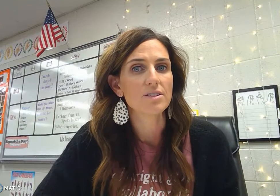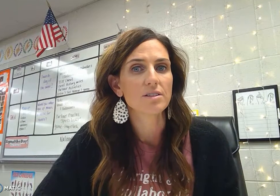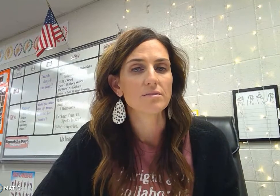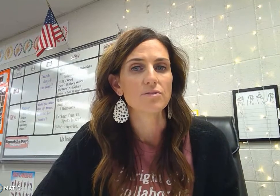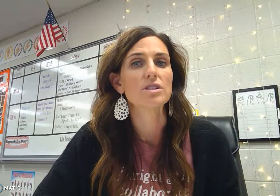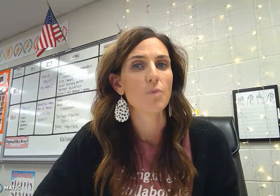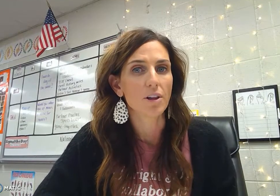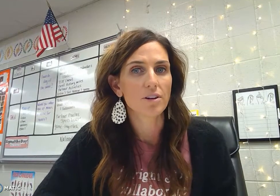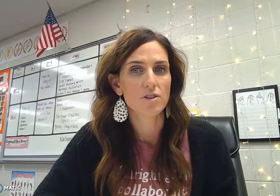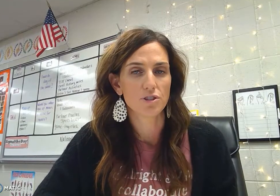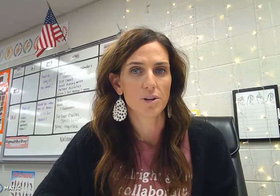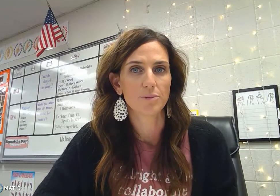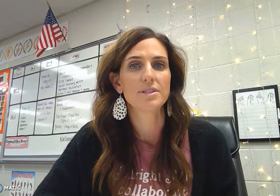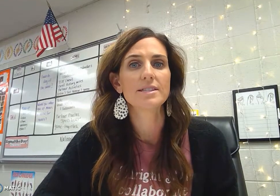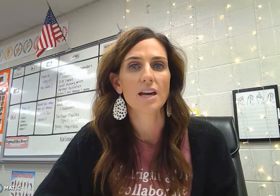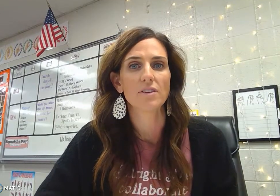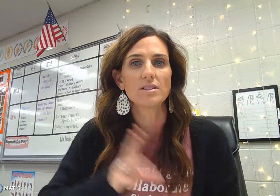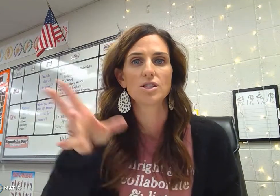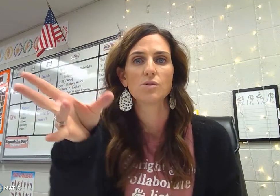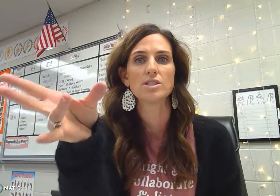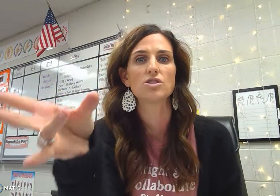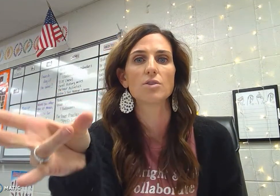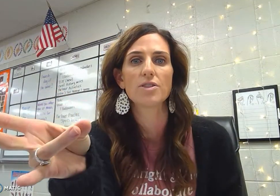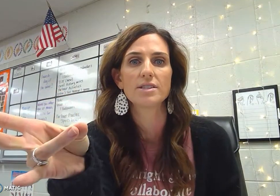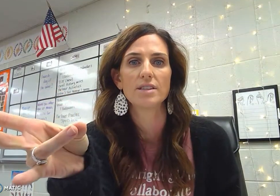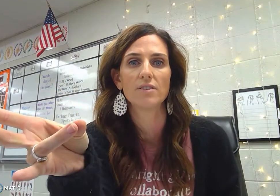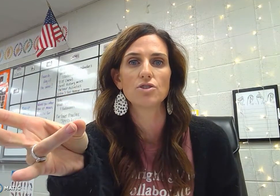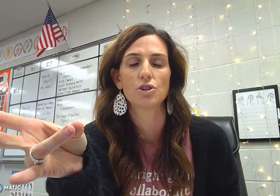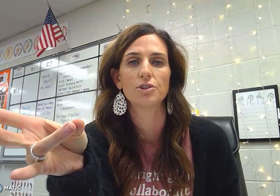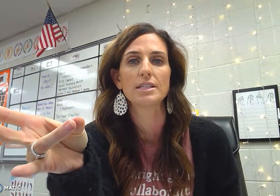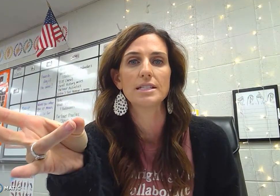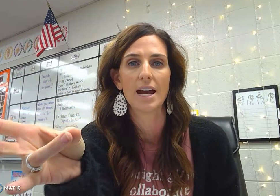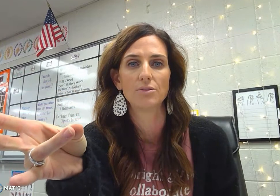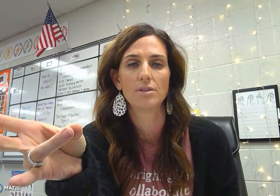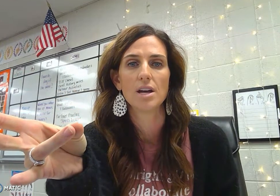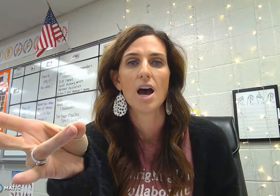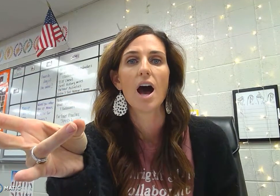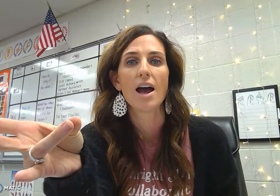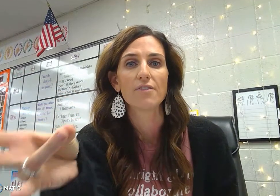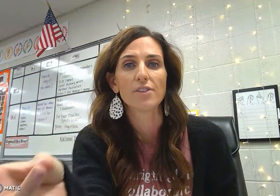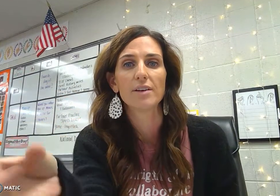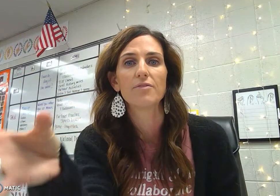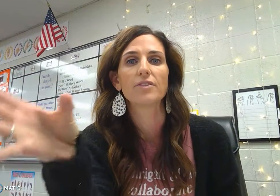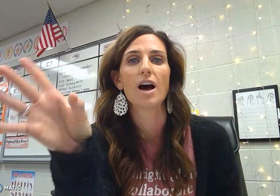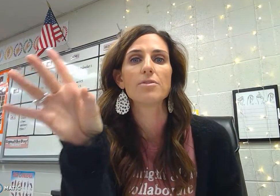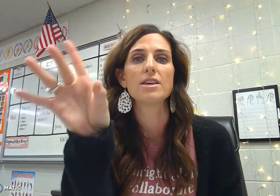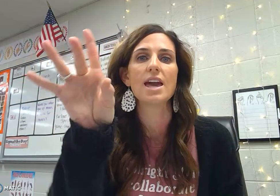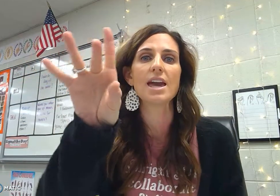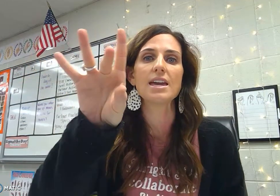78, the smaller of the two numbers is 7. So I start with the 7 turned down. I flip-flop the